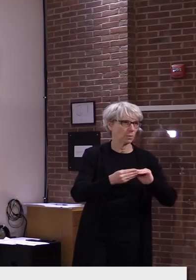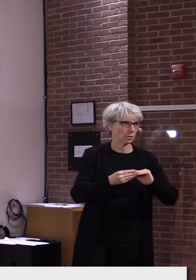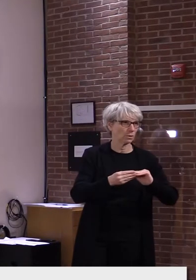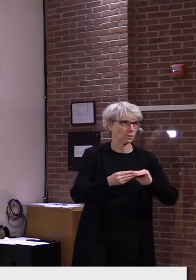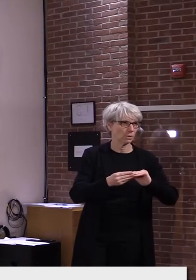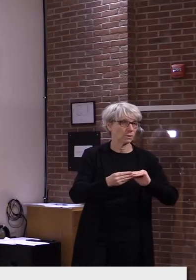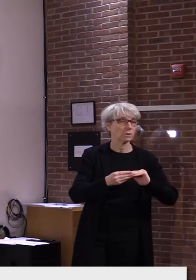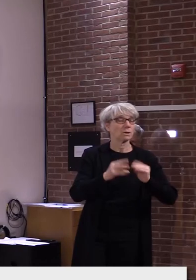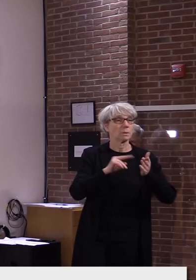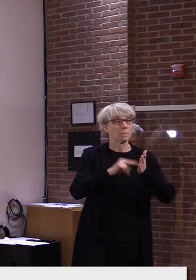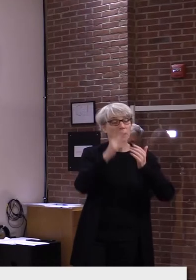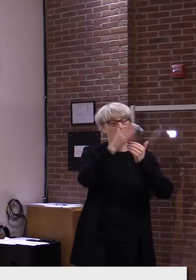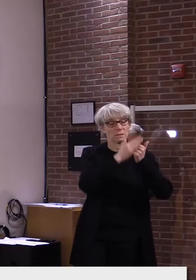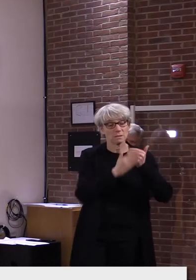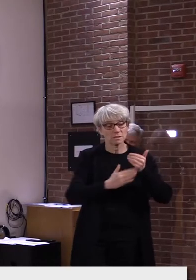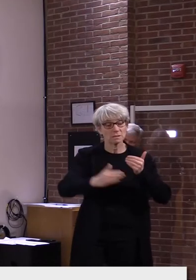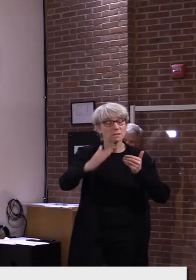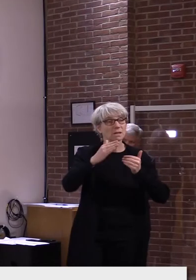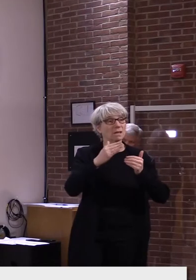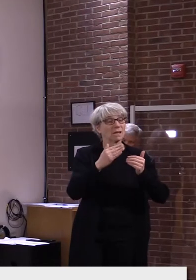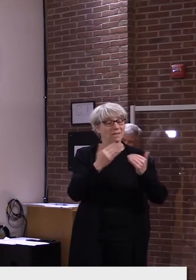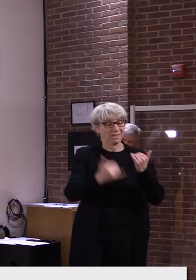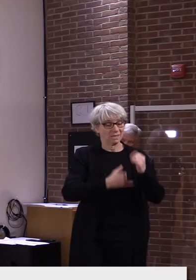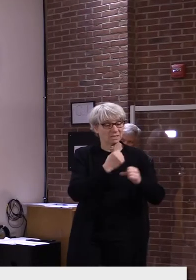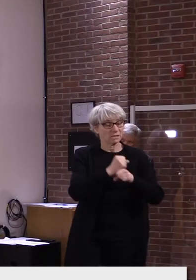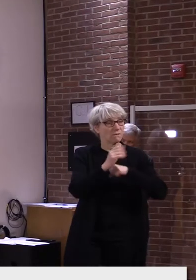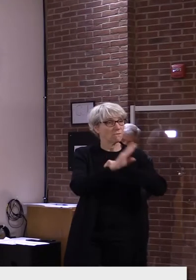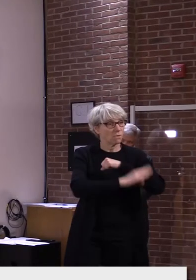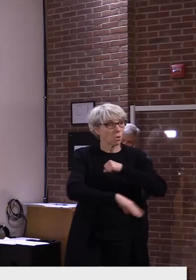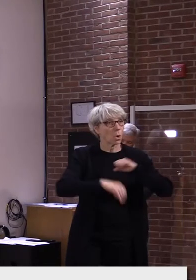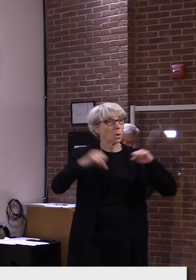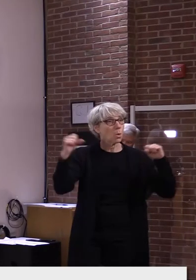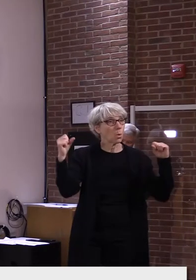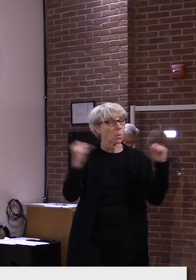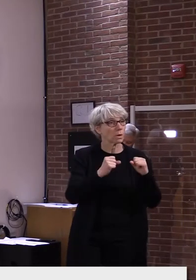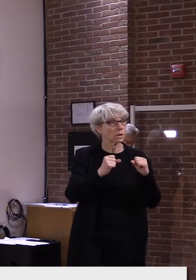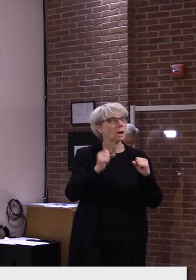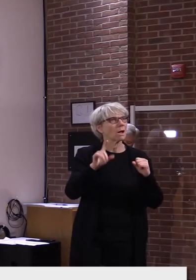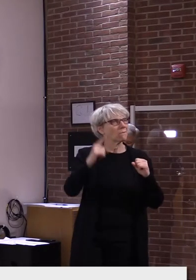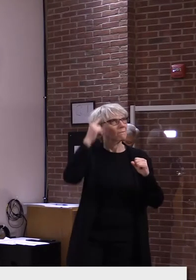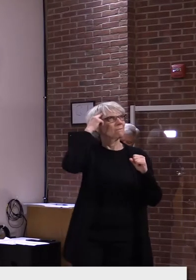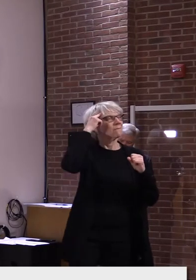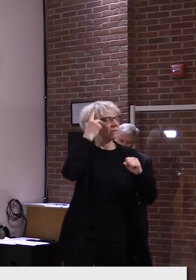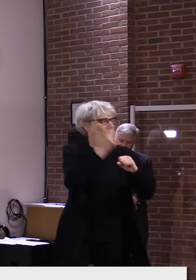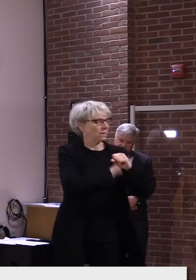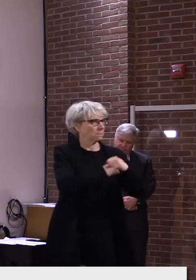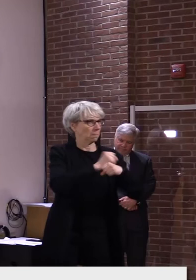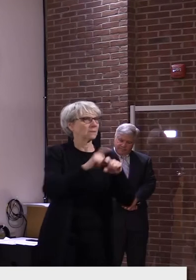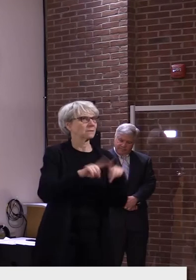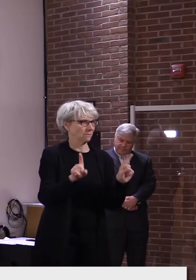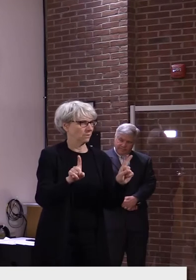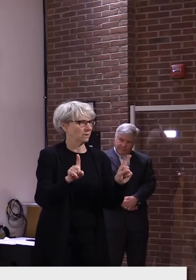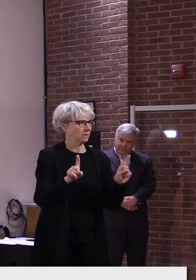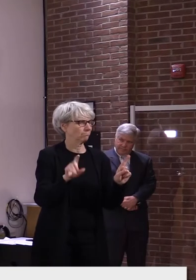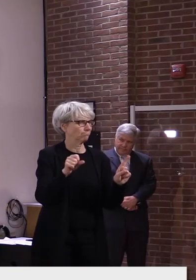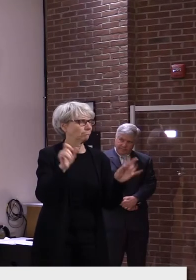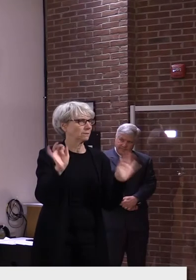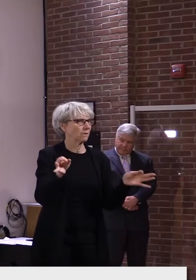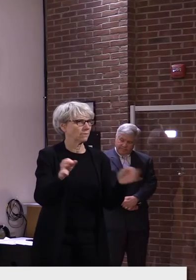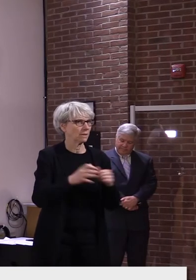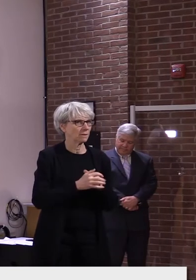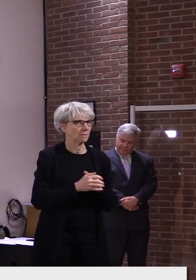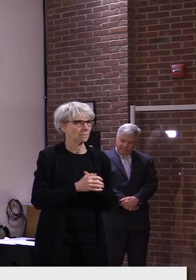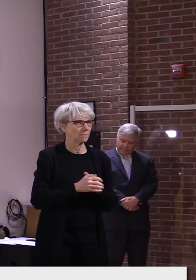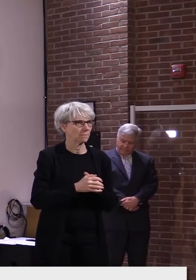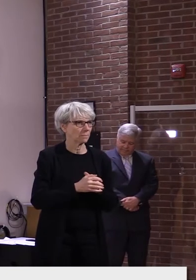of the discussion when it comes to the fall and winter. I really do believe that the more we get